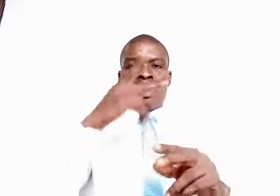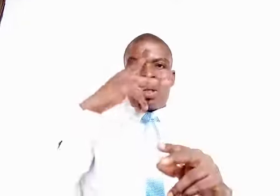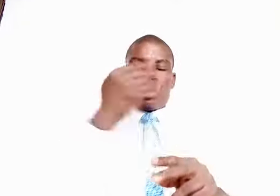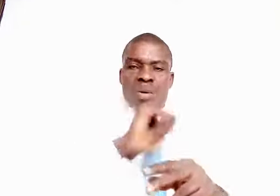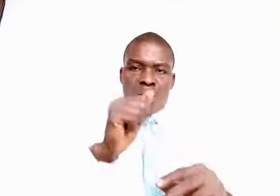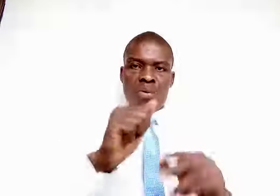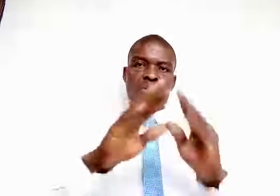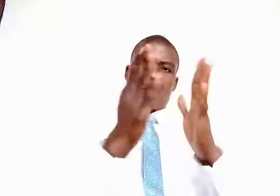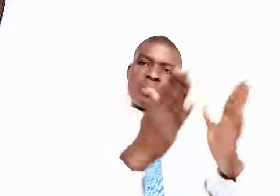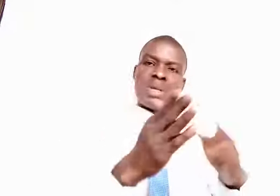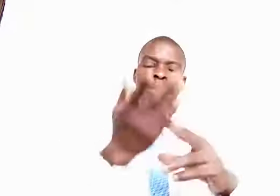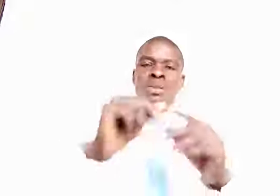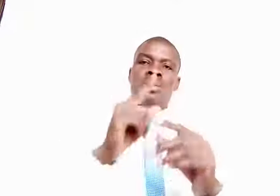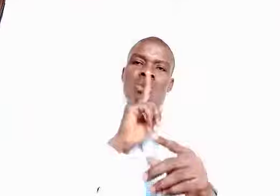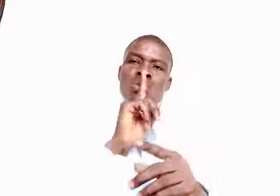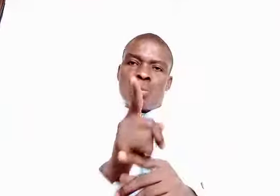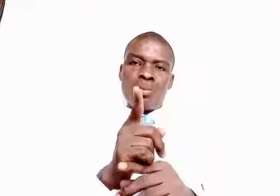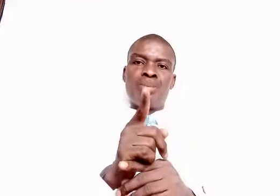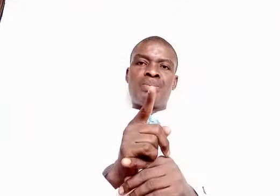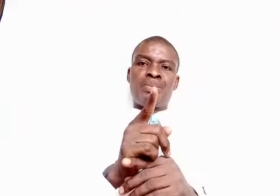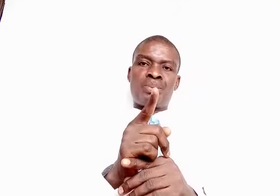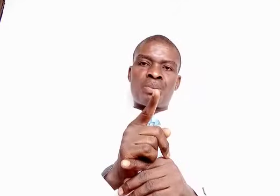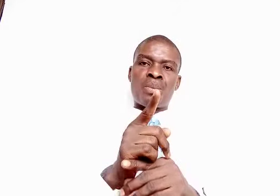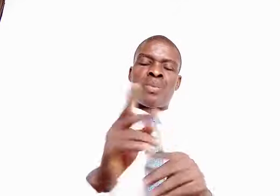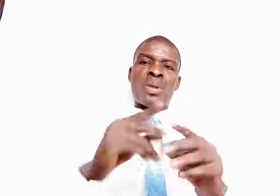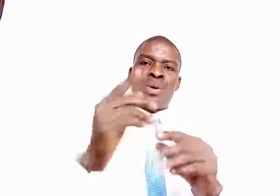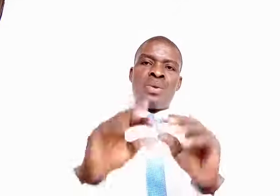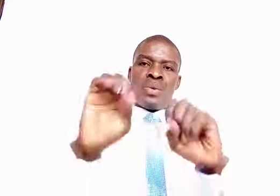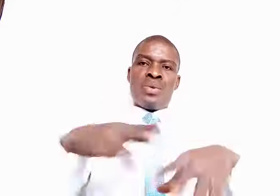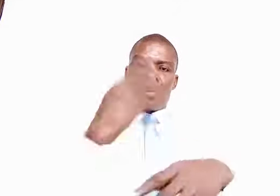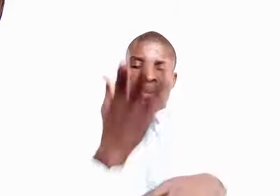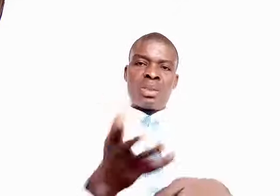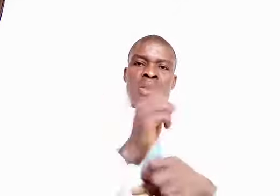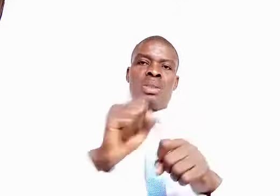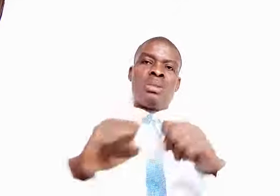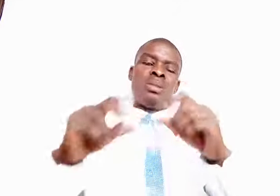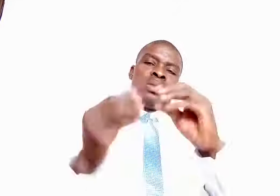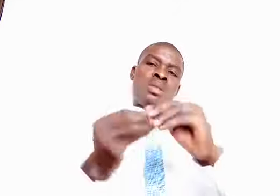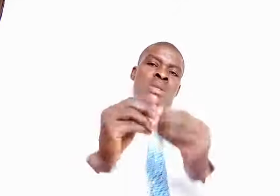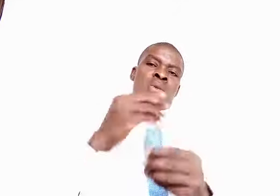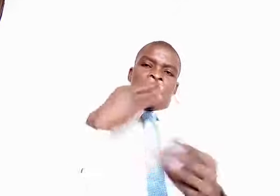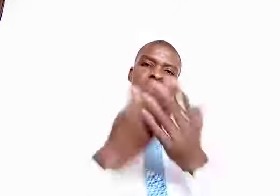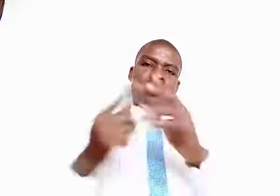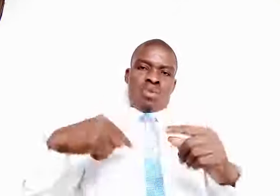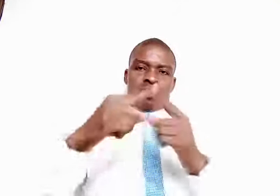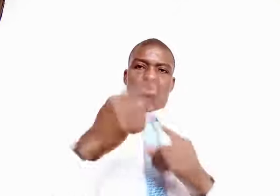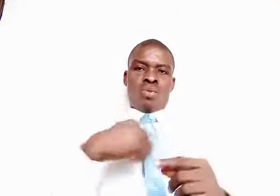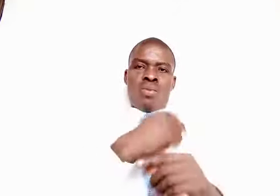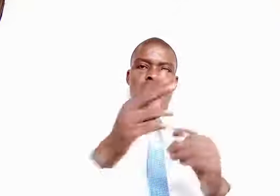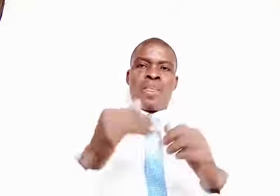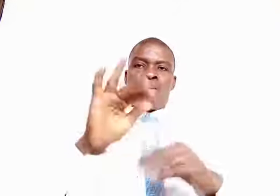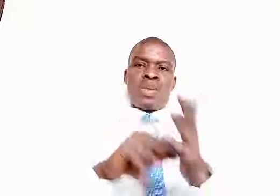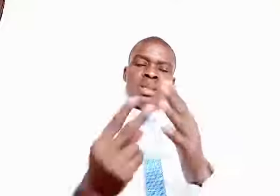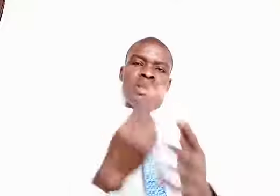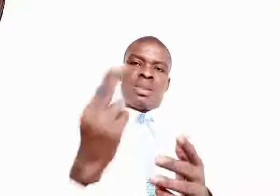is literally true. Figurative language is so natural to us that it is even found in our